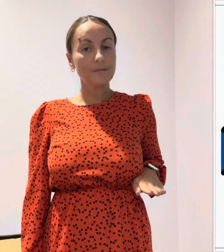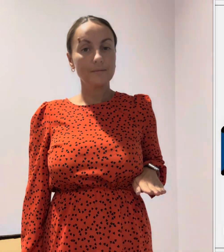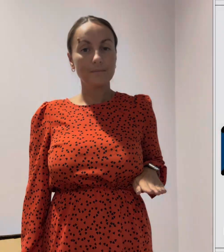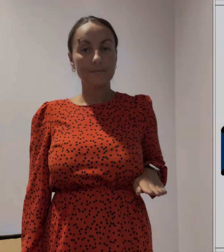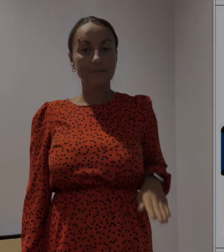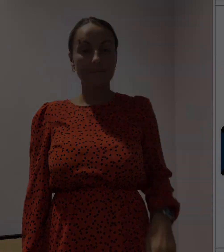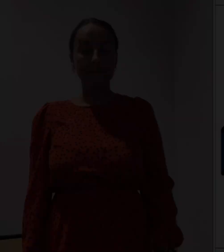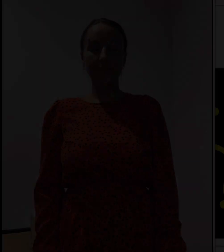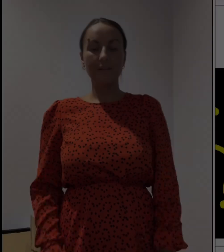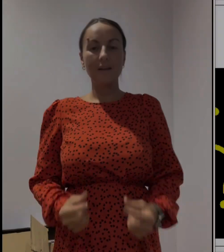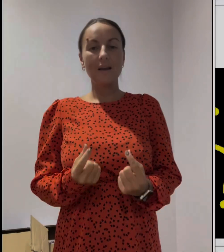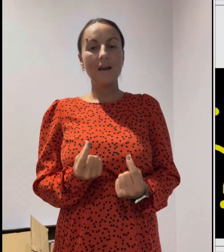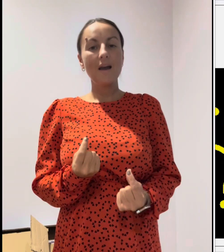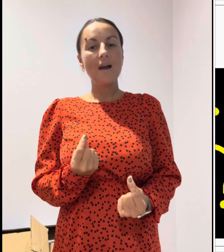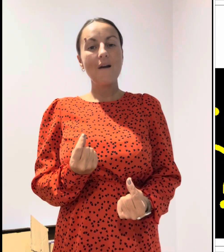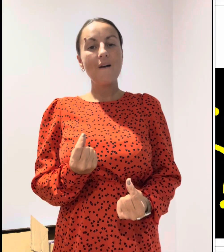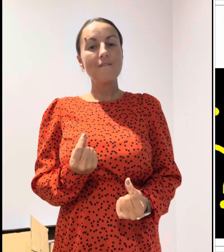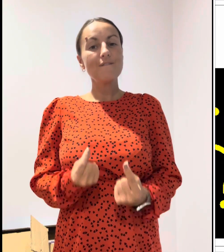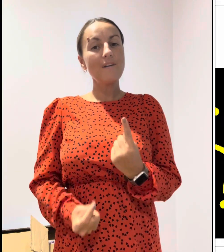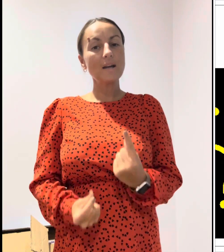hot.